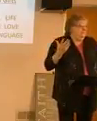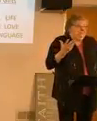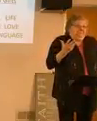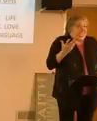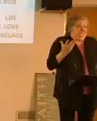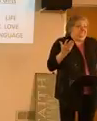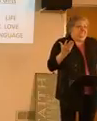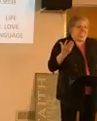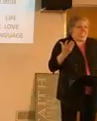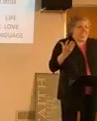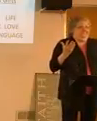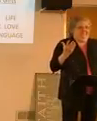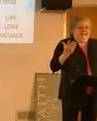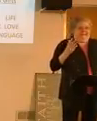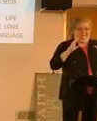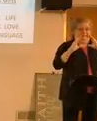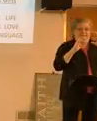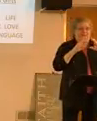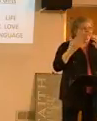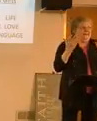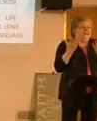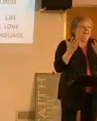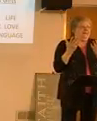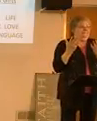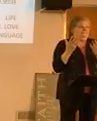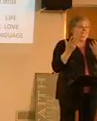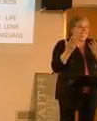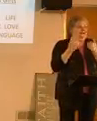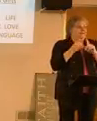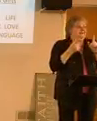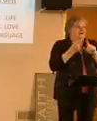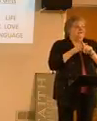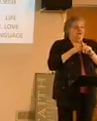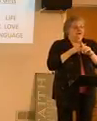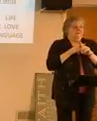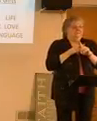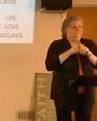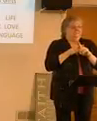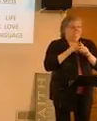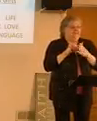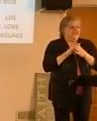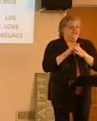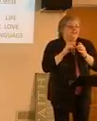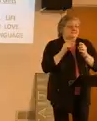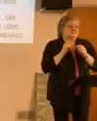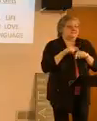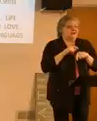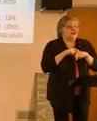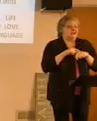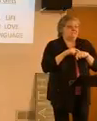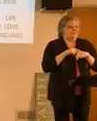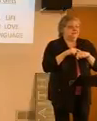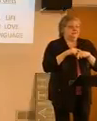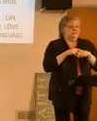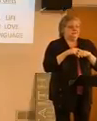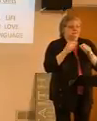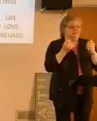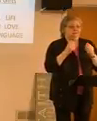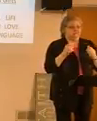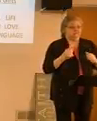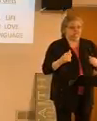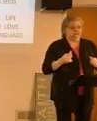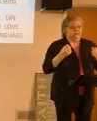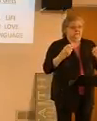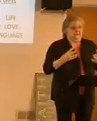They obviously were able to communicate, but from there you might say it's been downhill while the number of languages